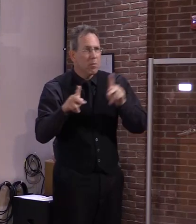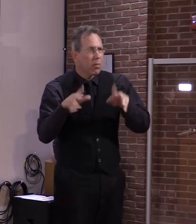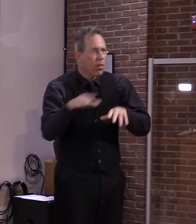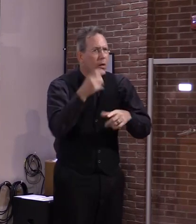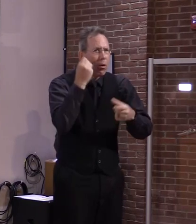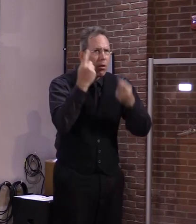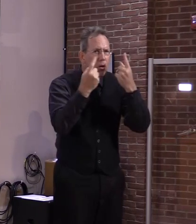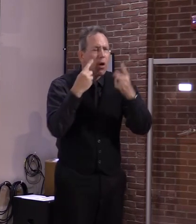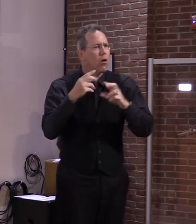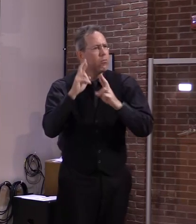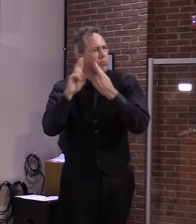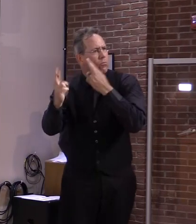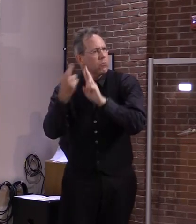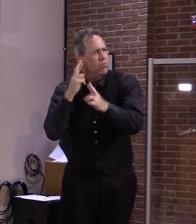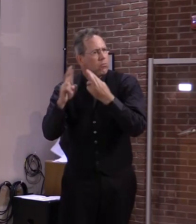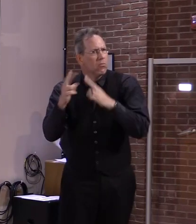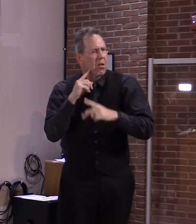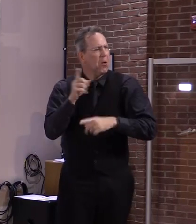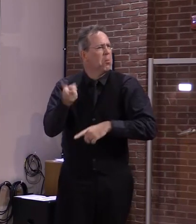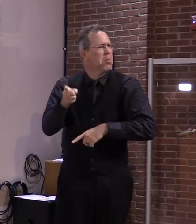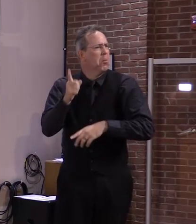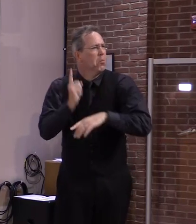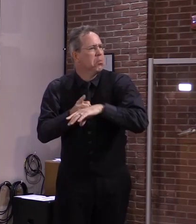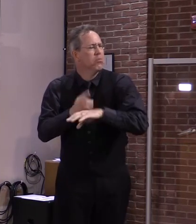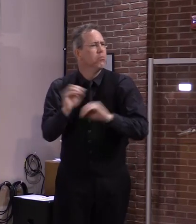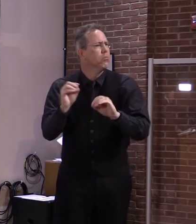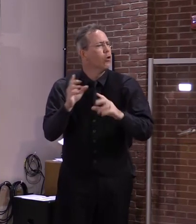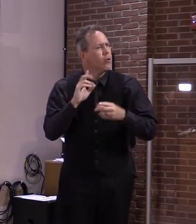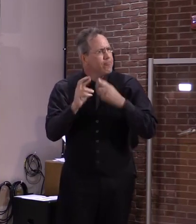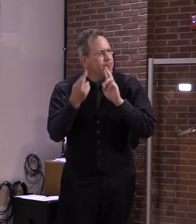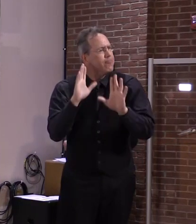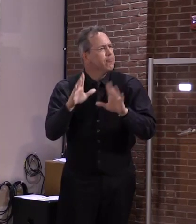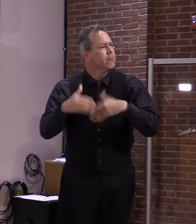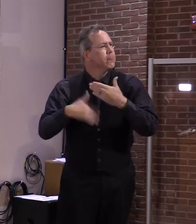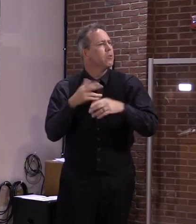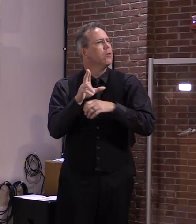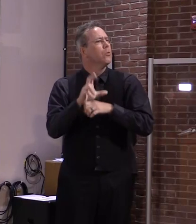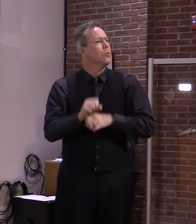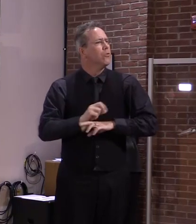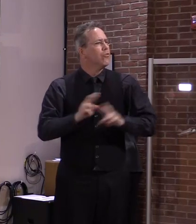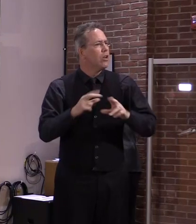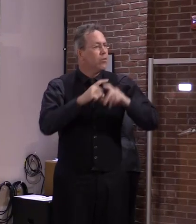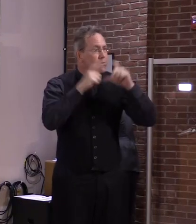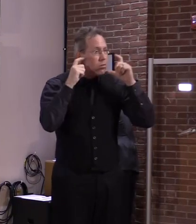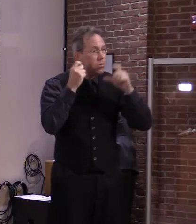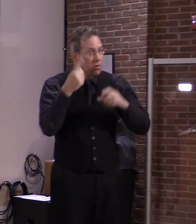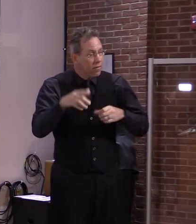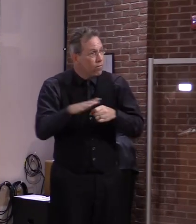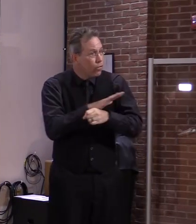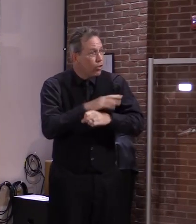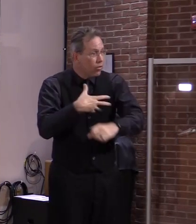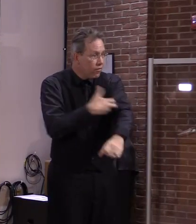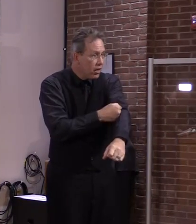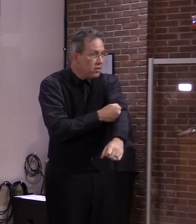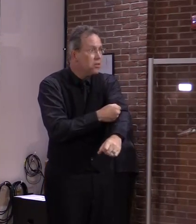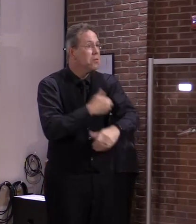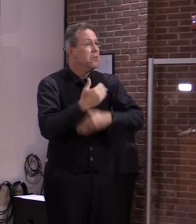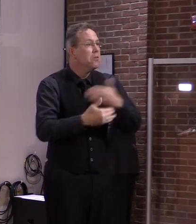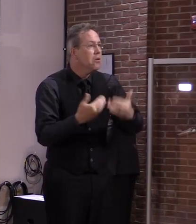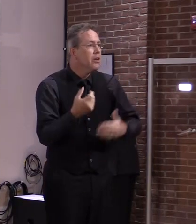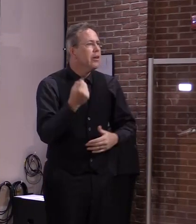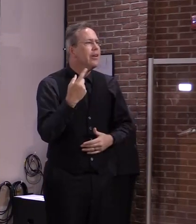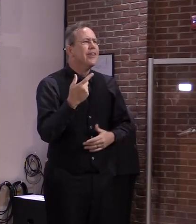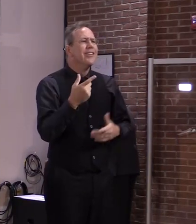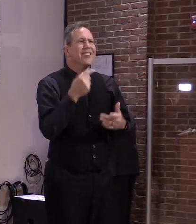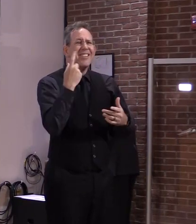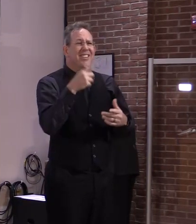you're fully vaccinated, the health experts at the CDC have determined there is very little risk. And it's time to